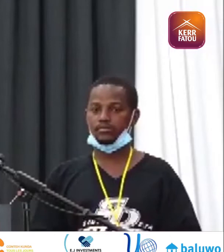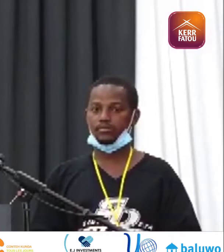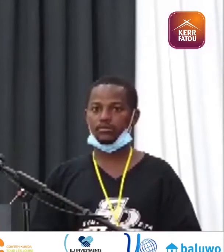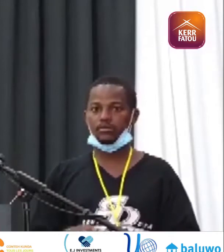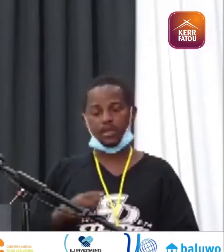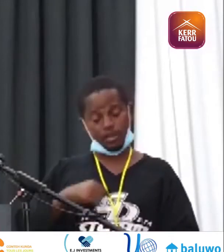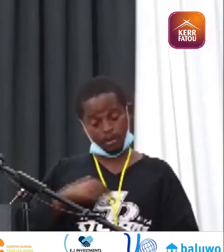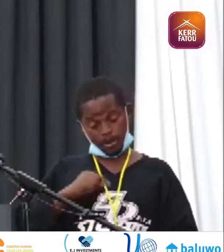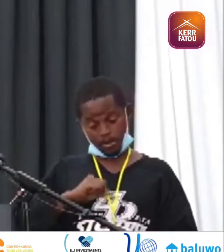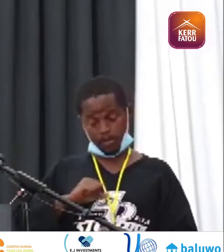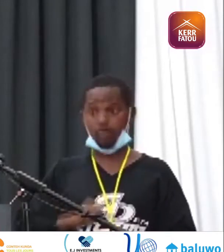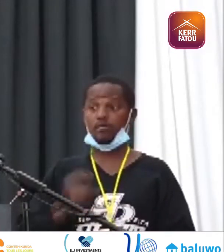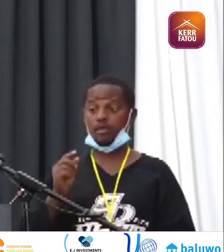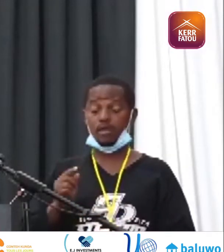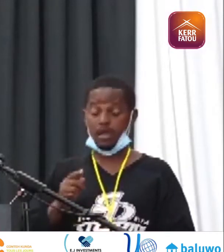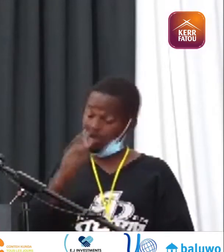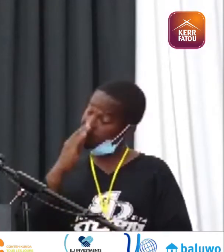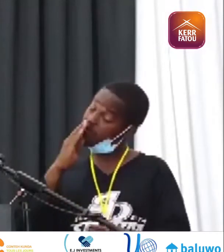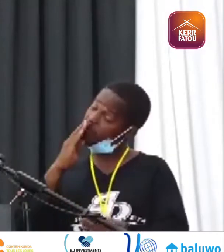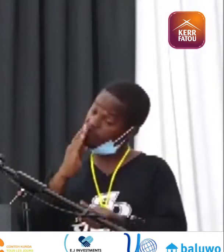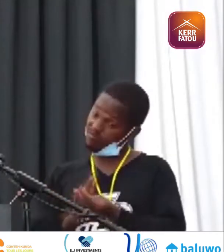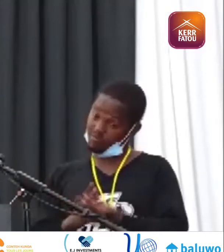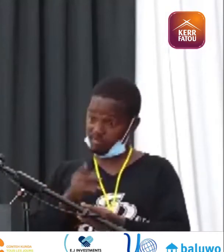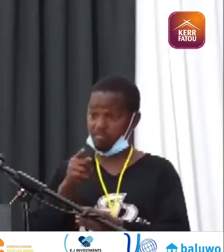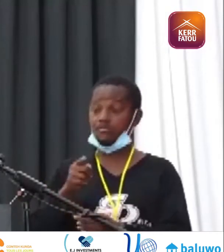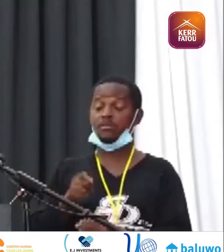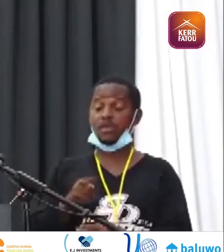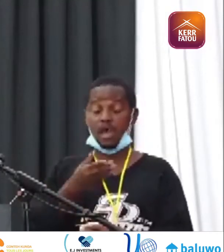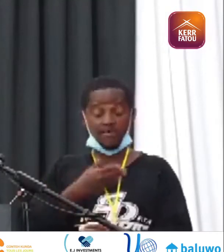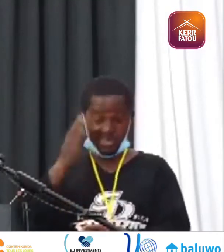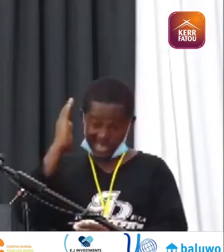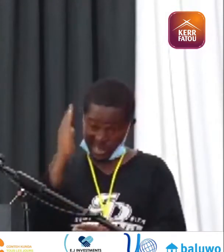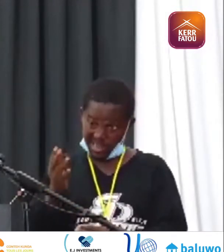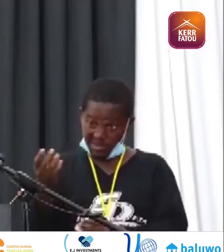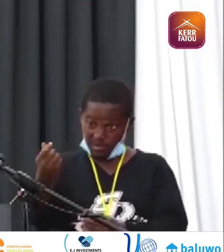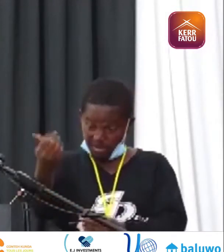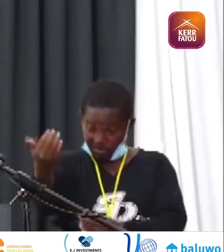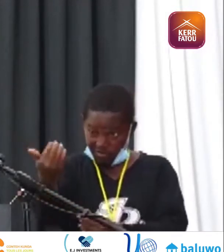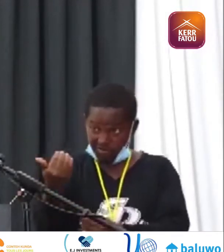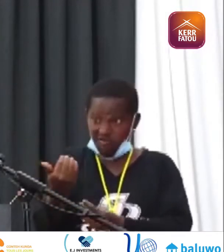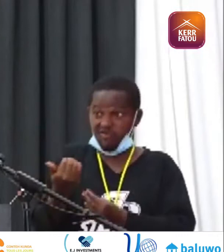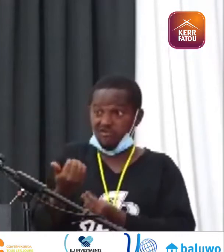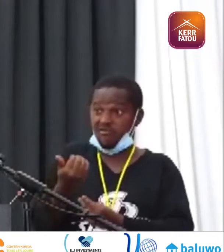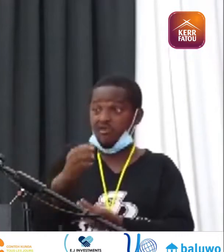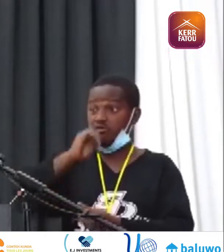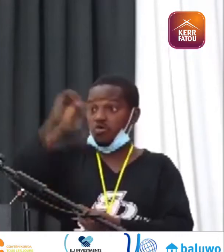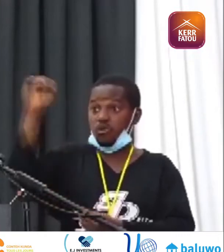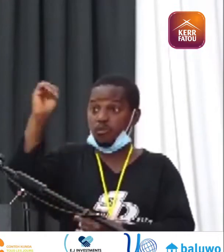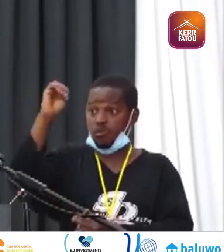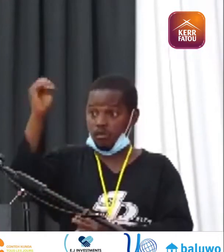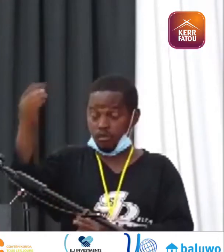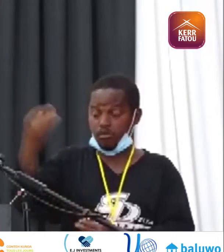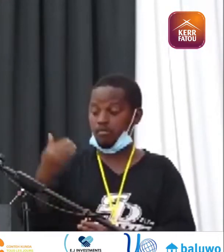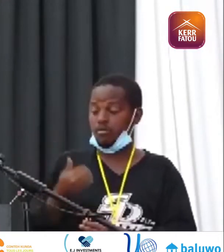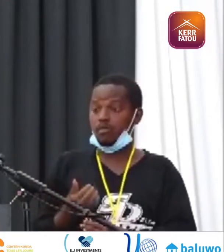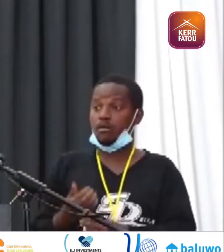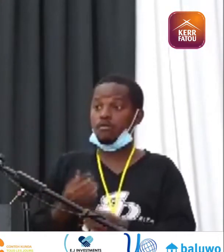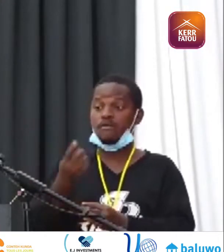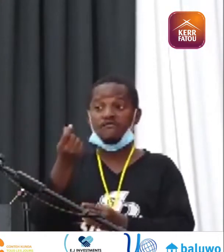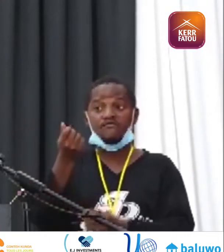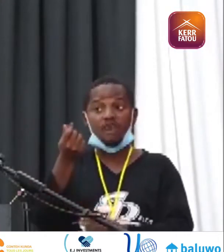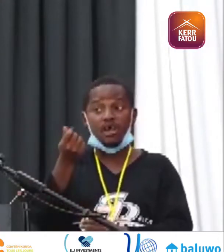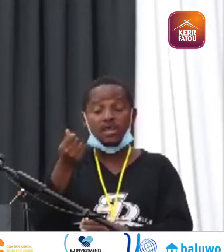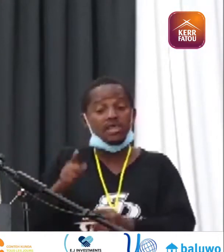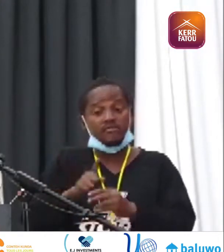I personally can attest to this, having directly received funds from the diaspora for